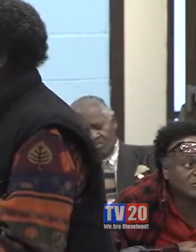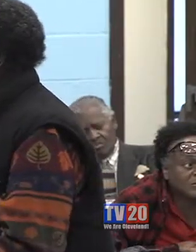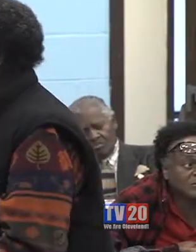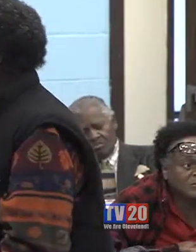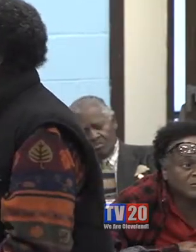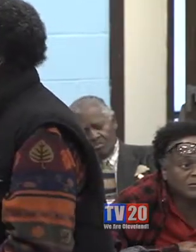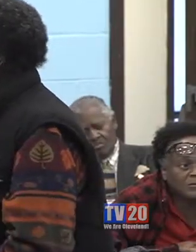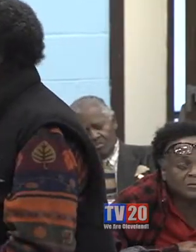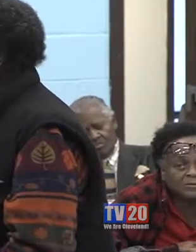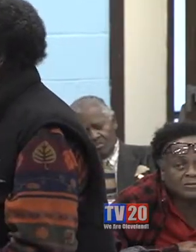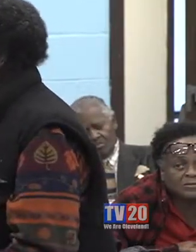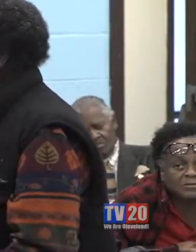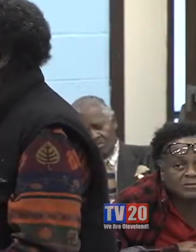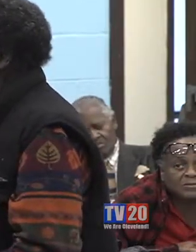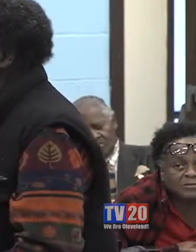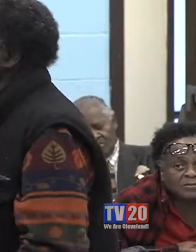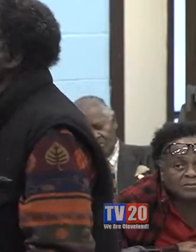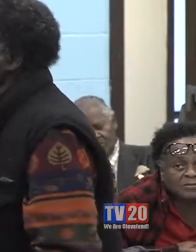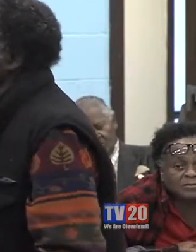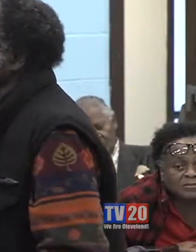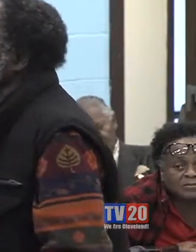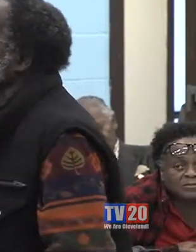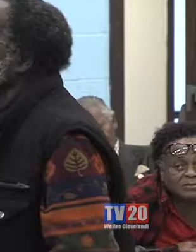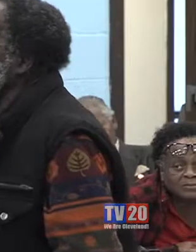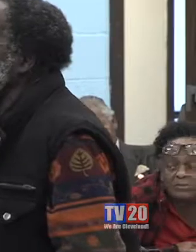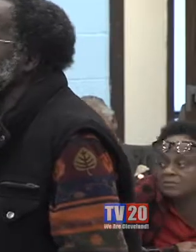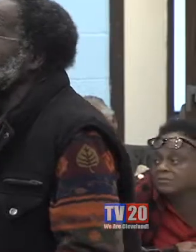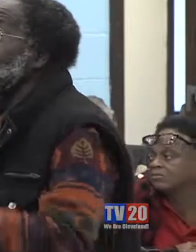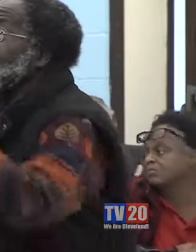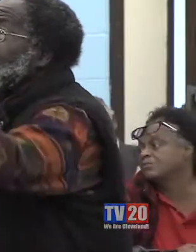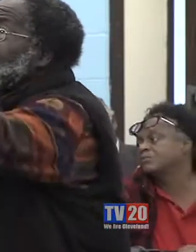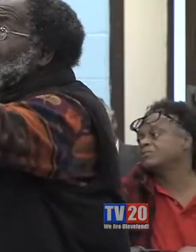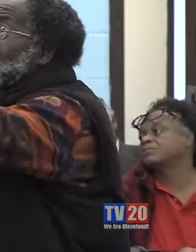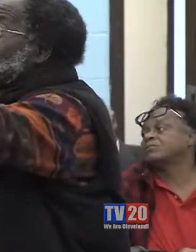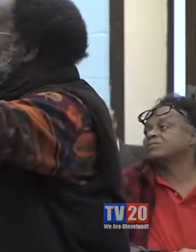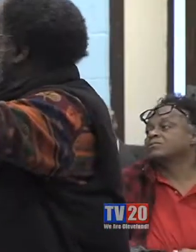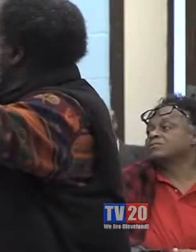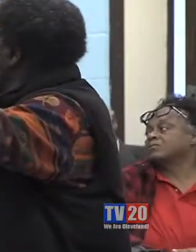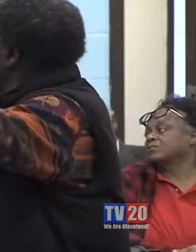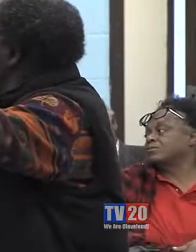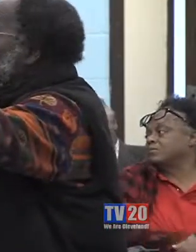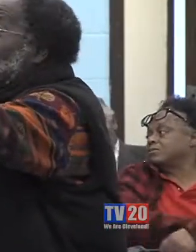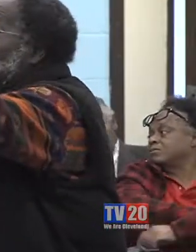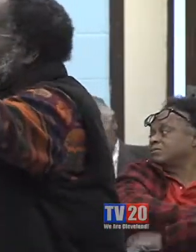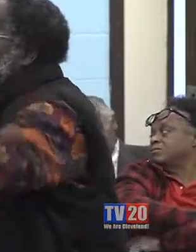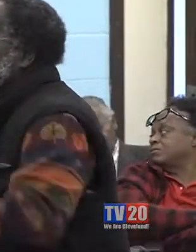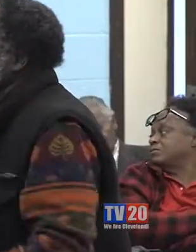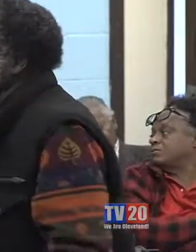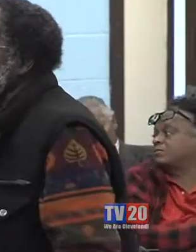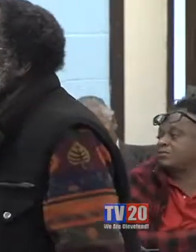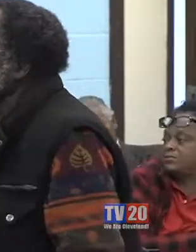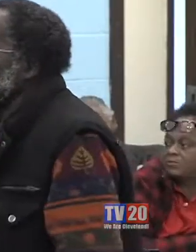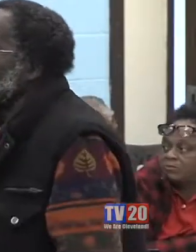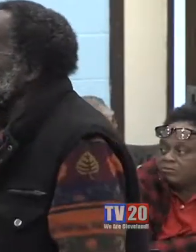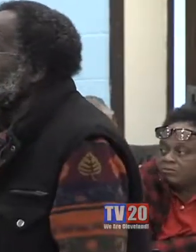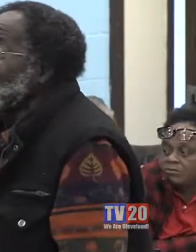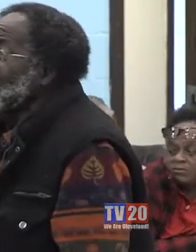sighted, we are not really in one way or another. And what Tom was putting